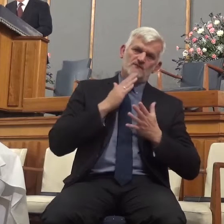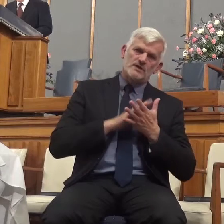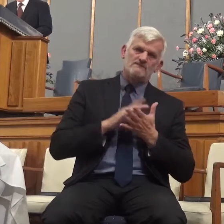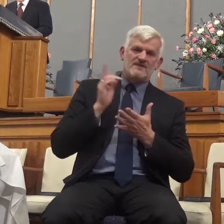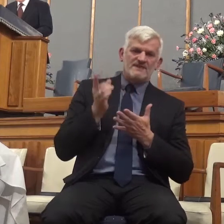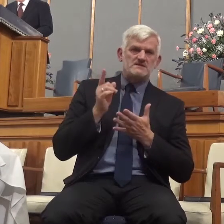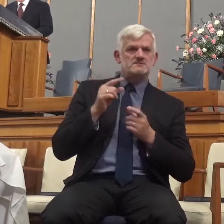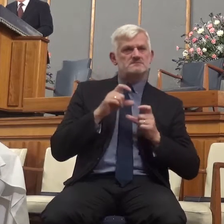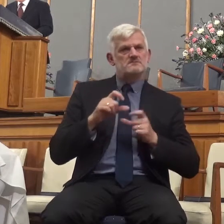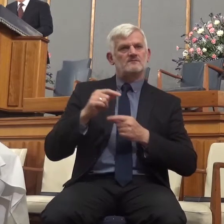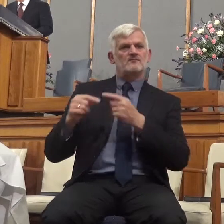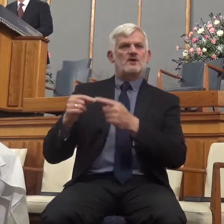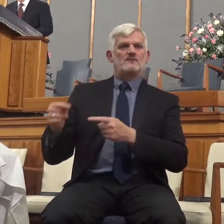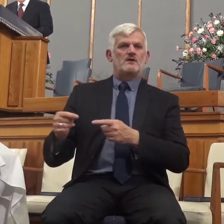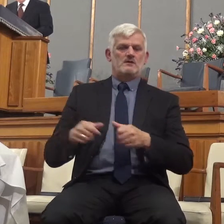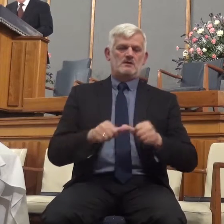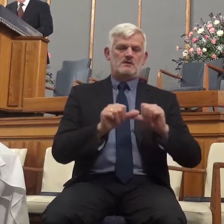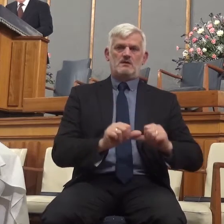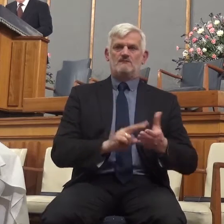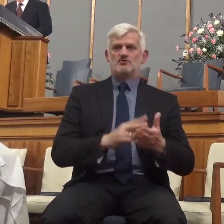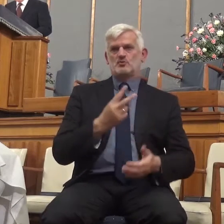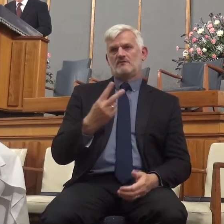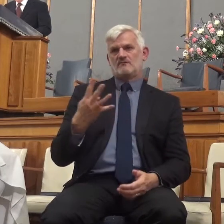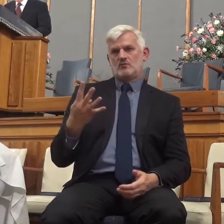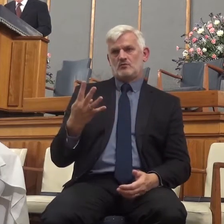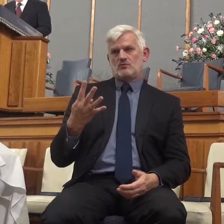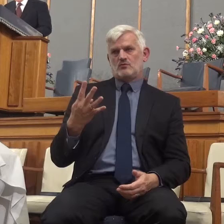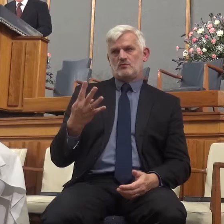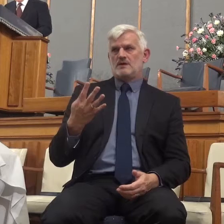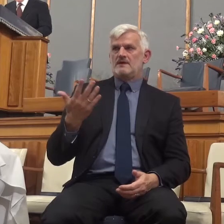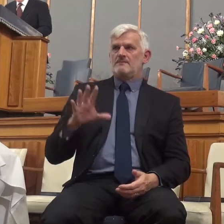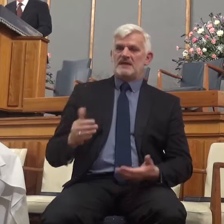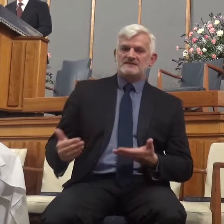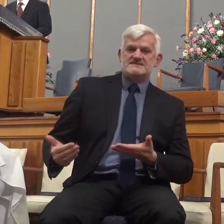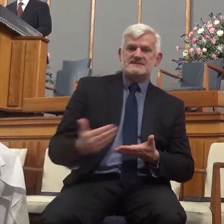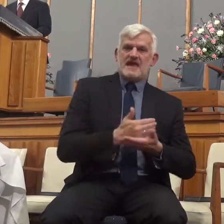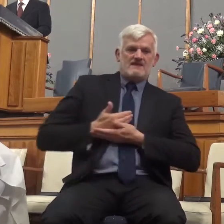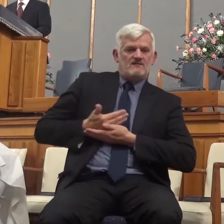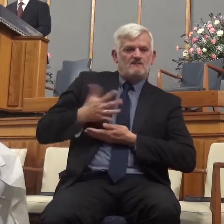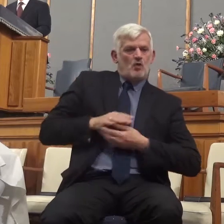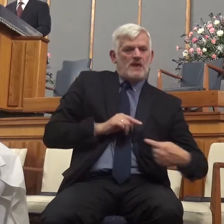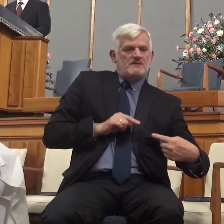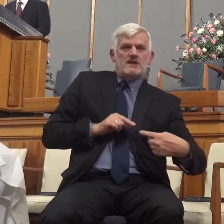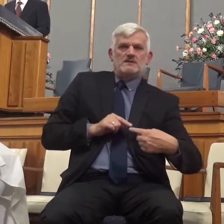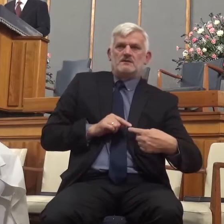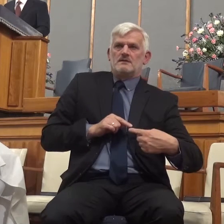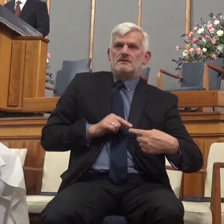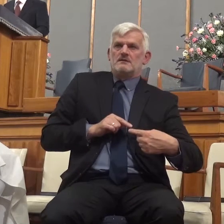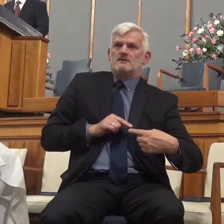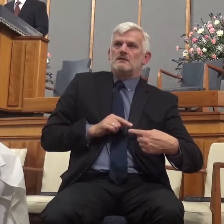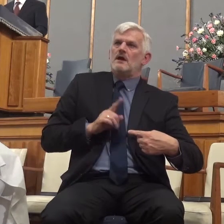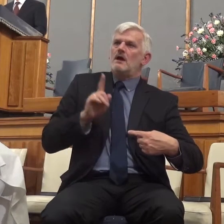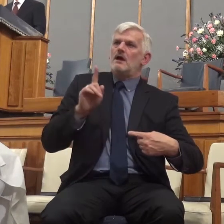endureth forever. And verse 24, and hath redeemed us from our enemies. Who are your